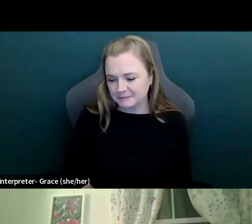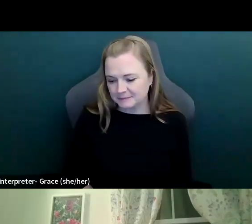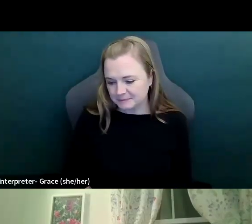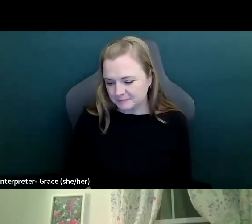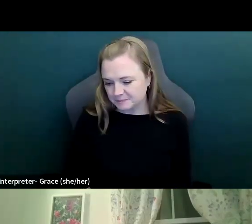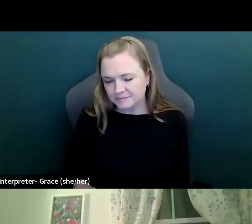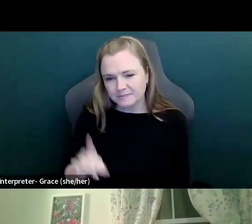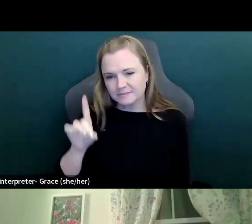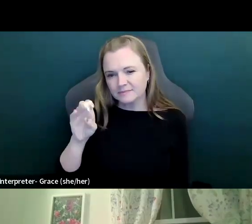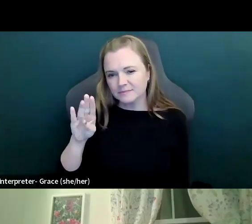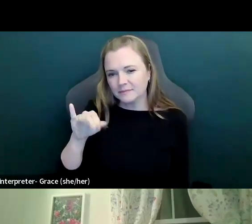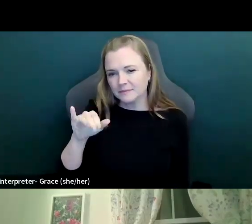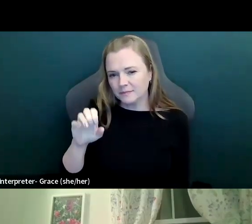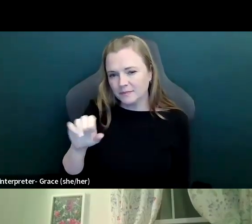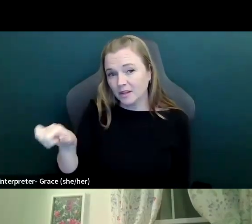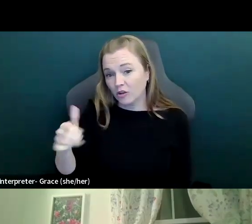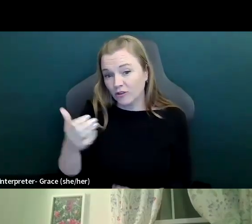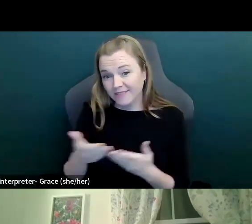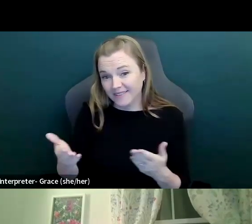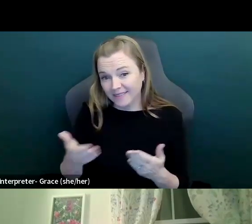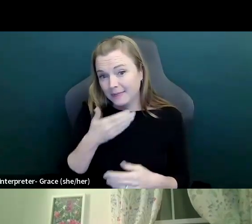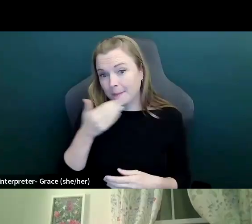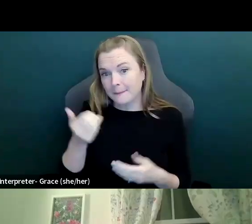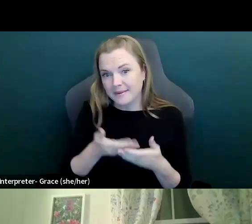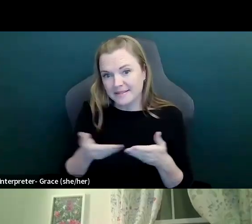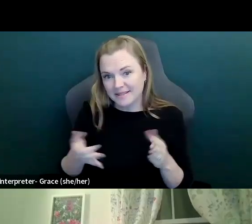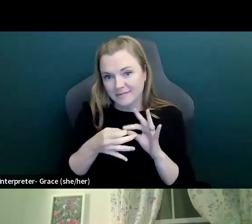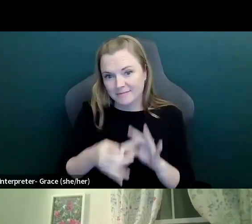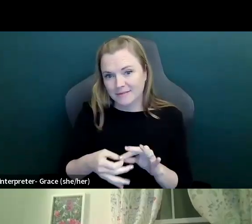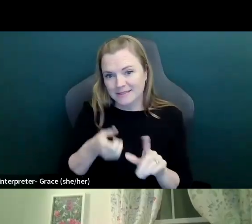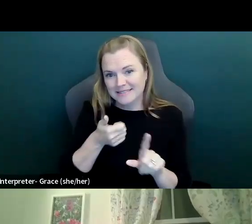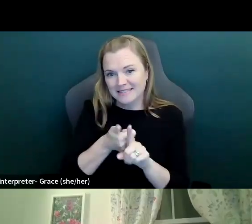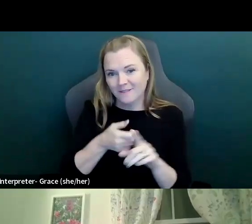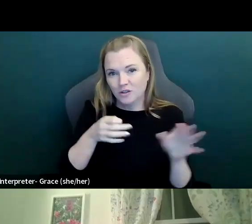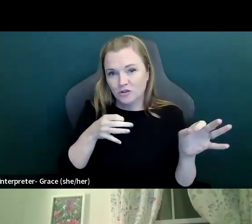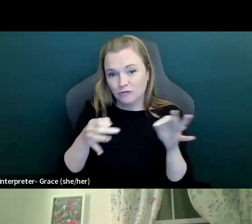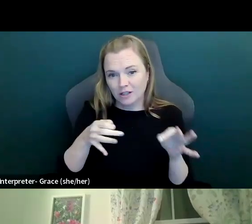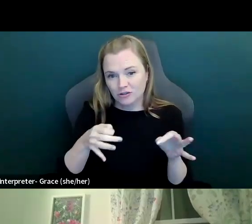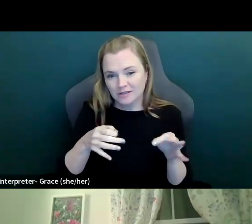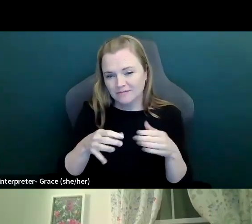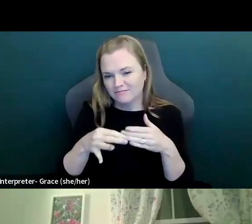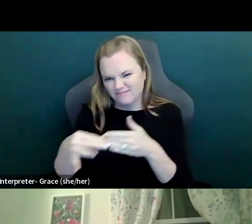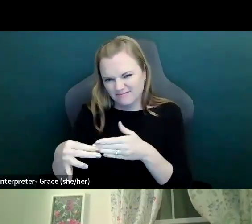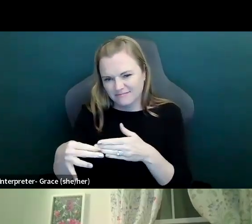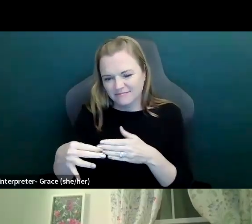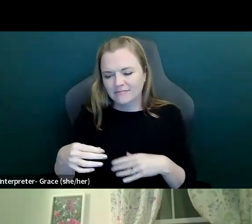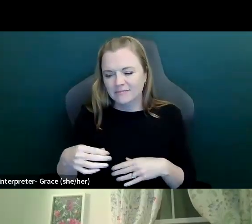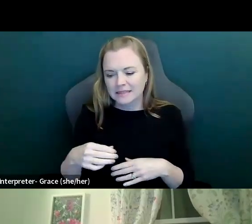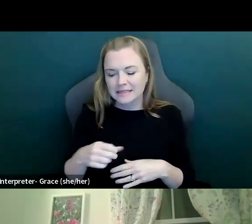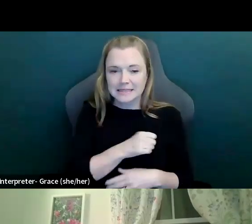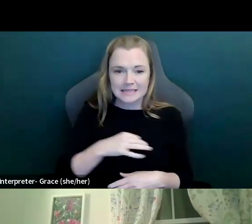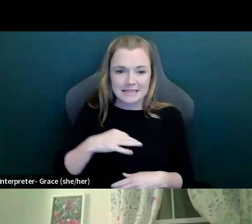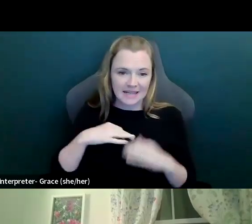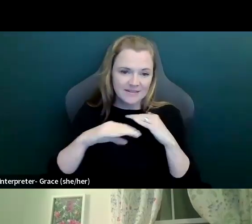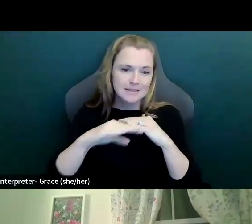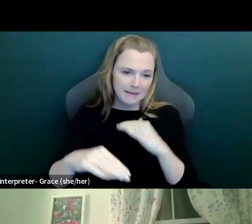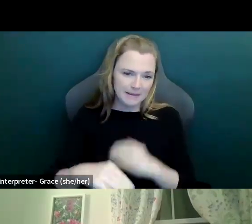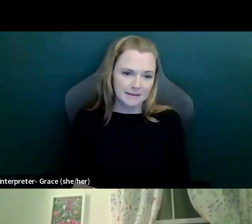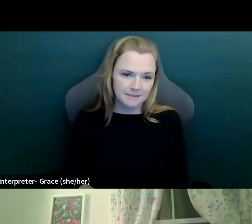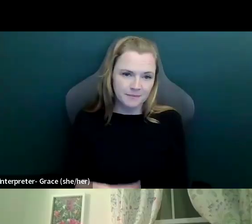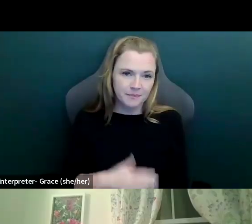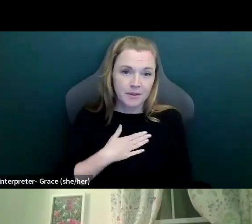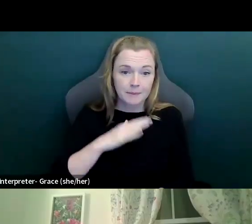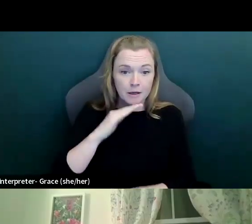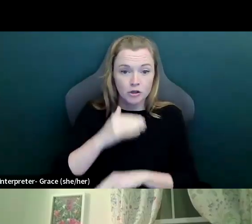would say is the best thing about self-direction, as far as I'm concerned, is the staff stability. My daughter